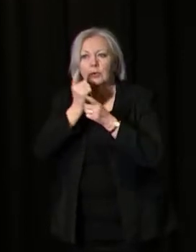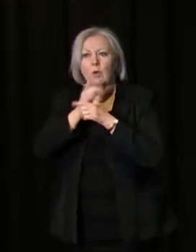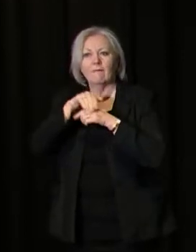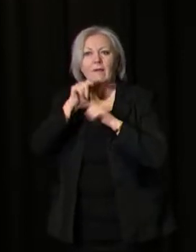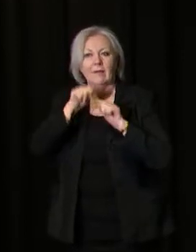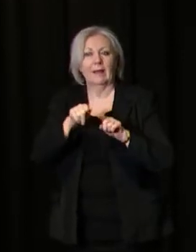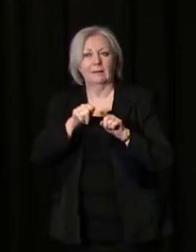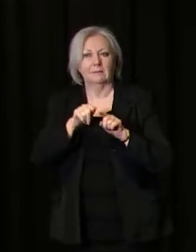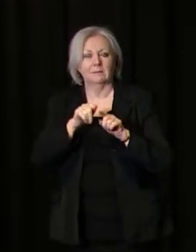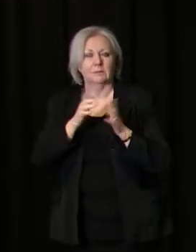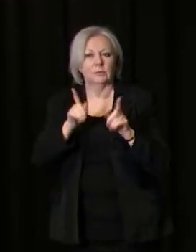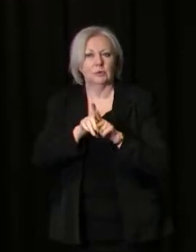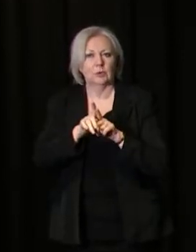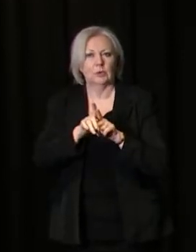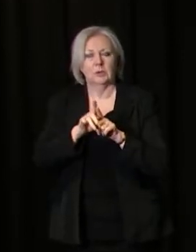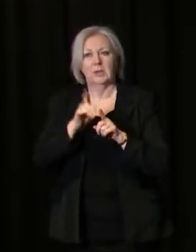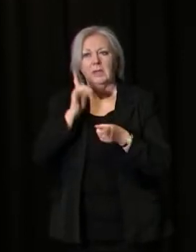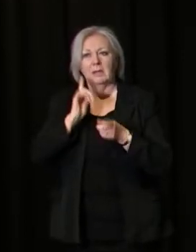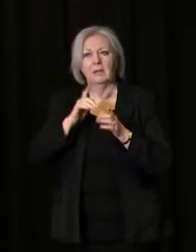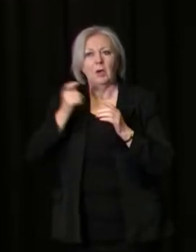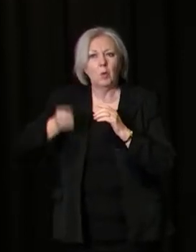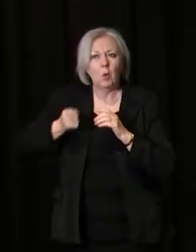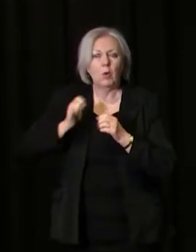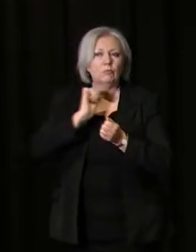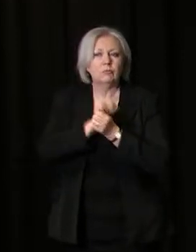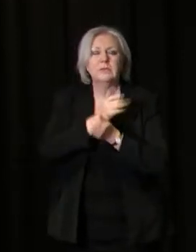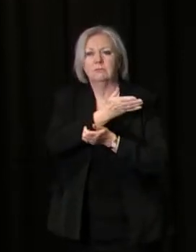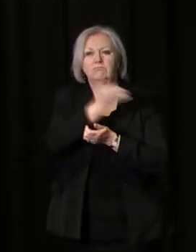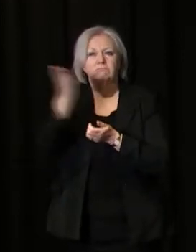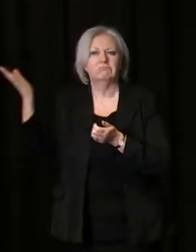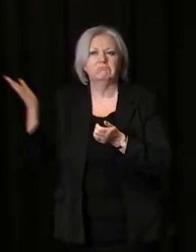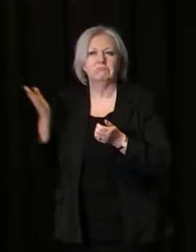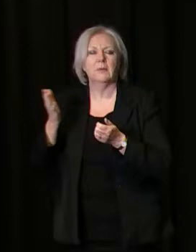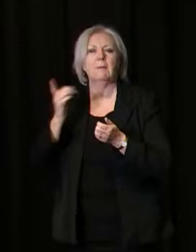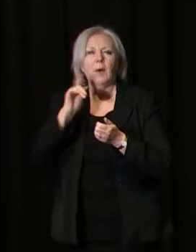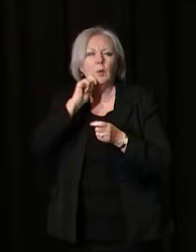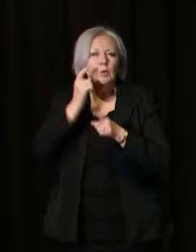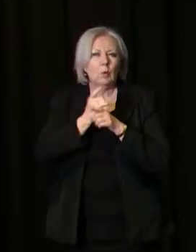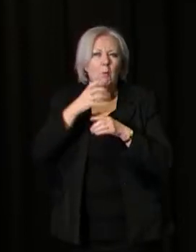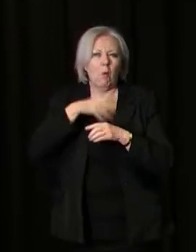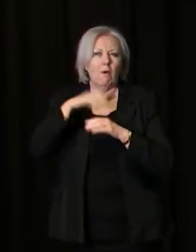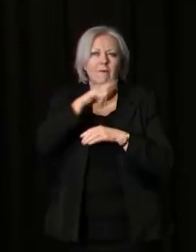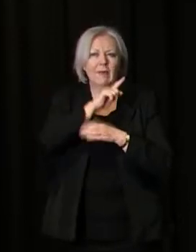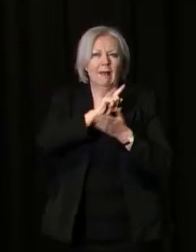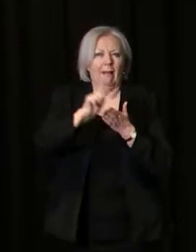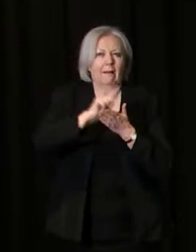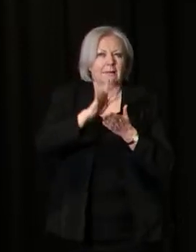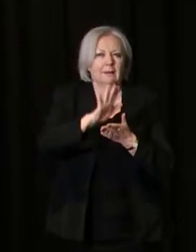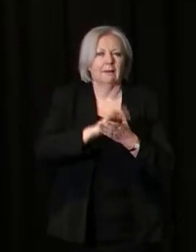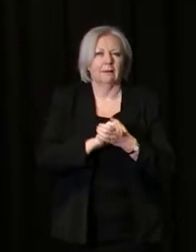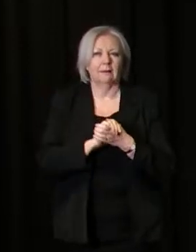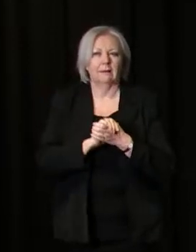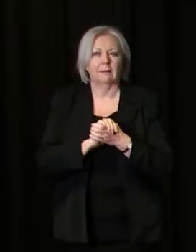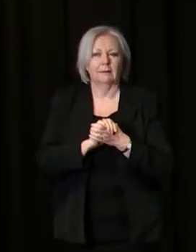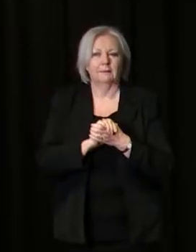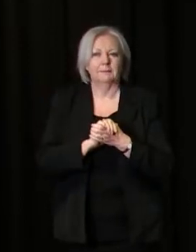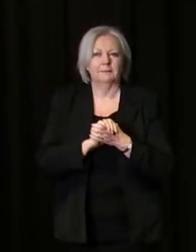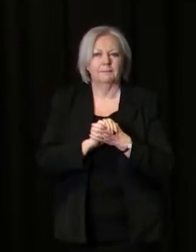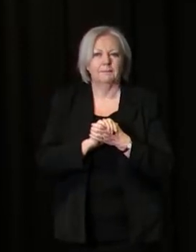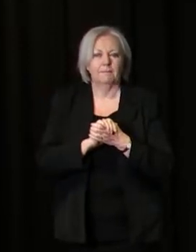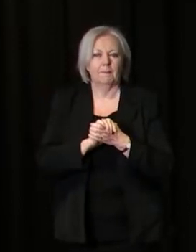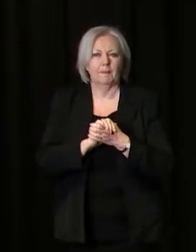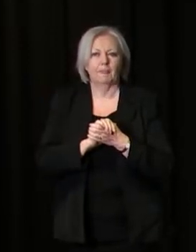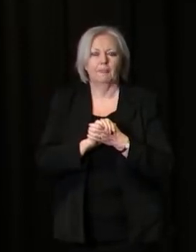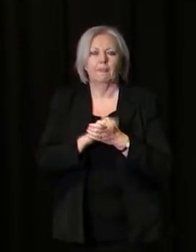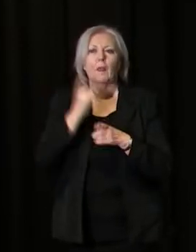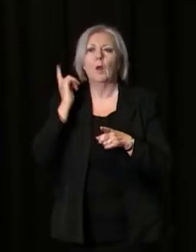justice, education, all sorts of things. But you know, they'll have more to say about that as that date draws nearer.